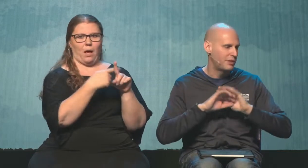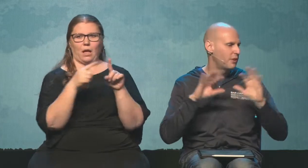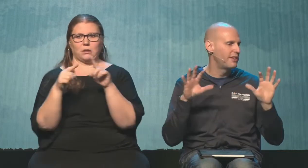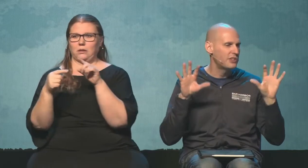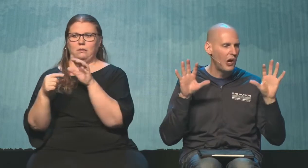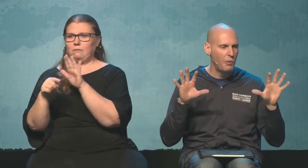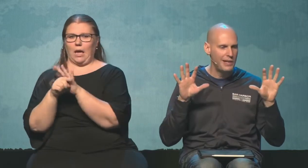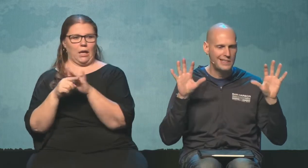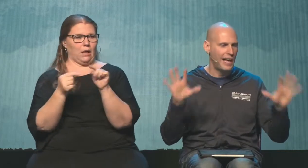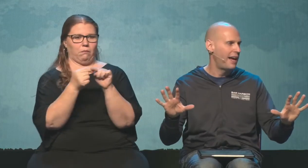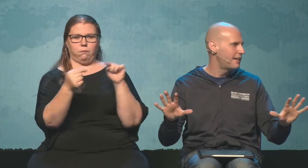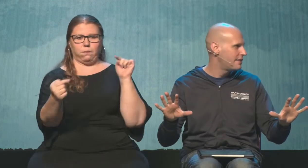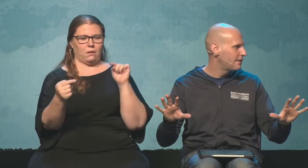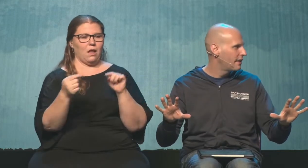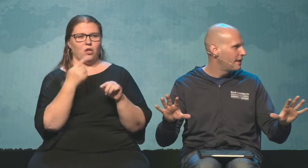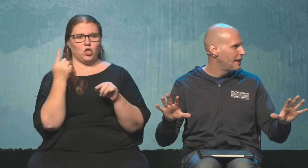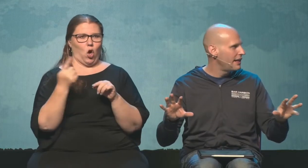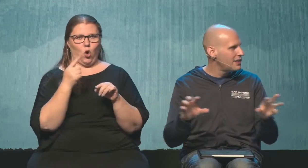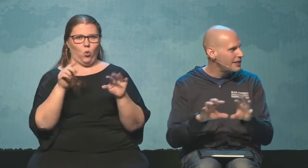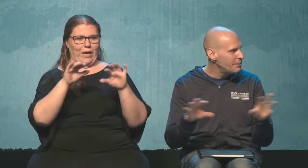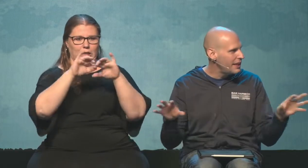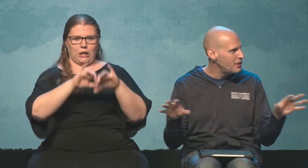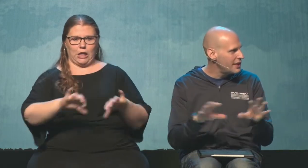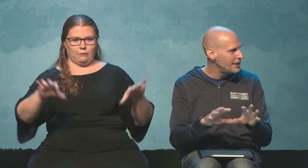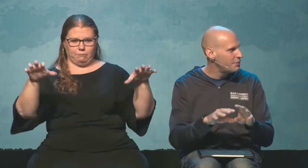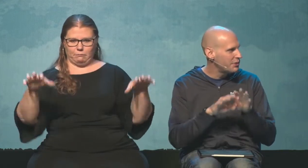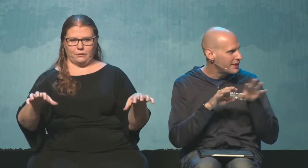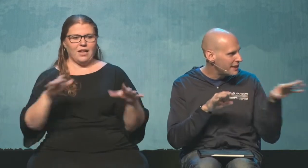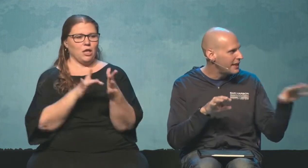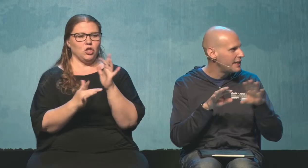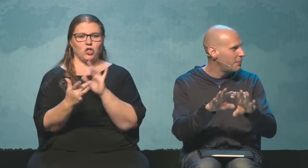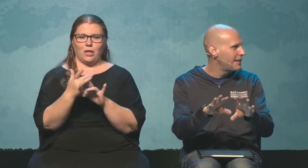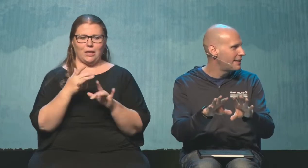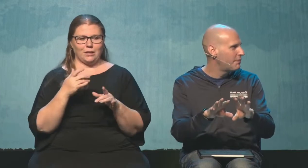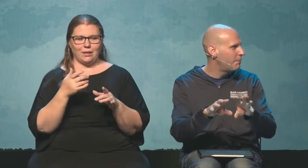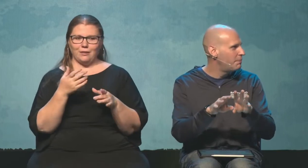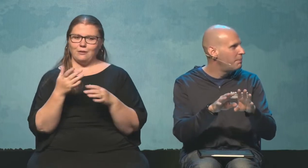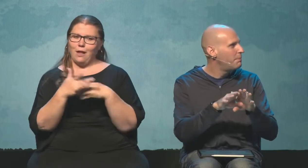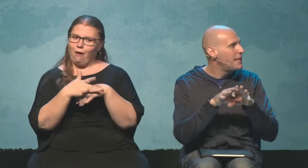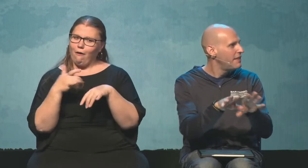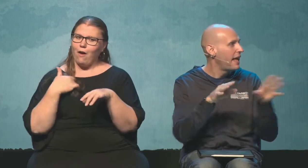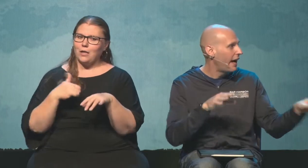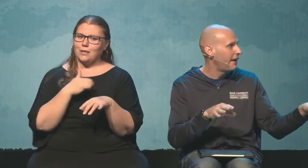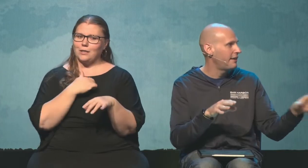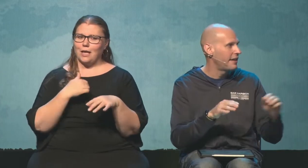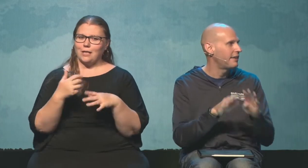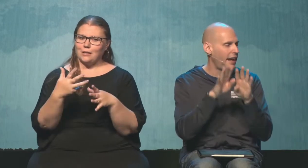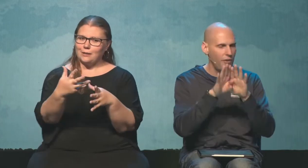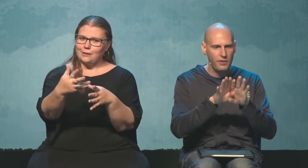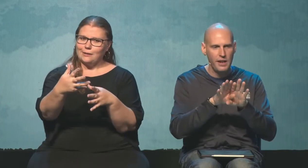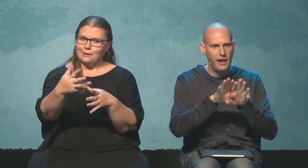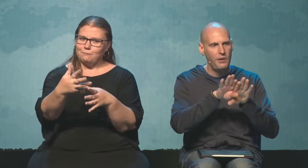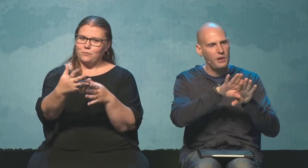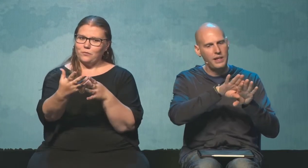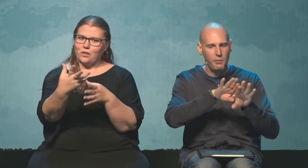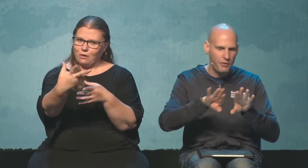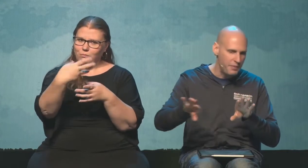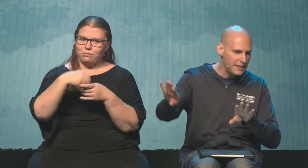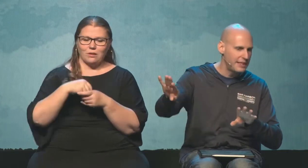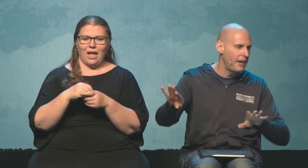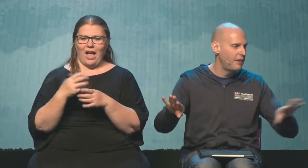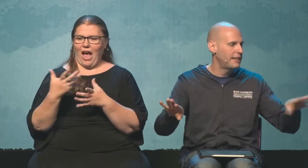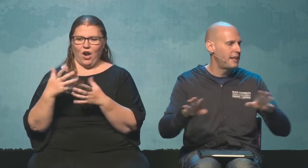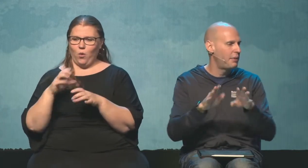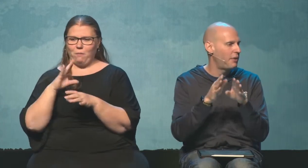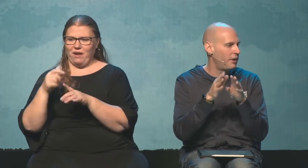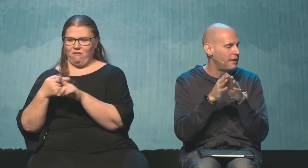generation, there's always sides. And it just seems like Jesus pulls us into that space to be that. Like, I don't want to come from this